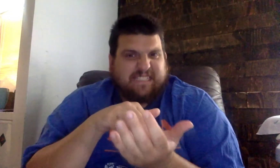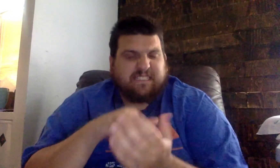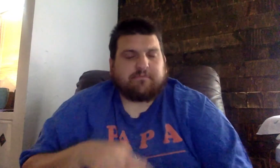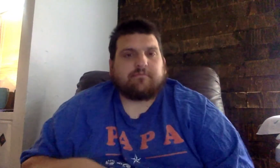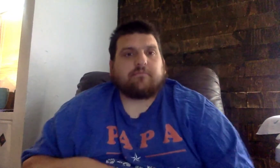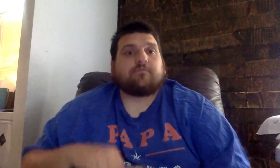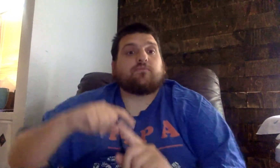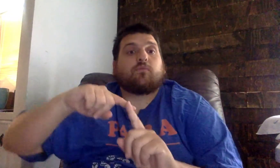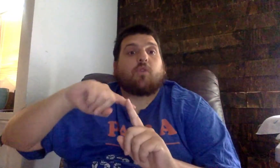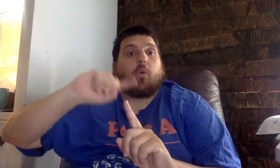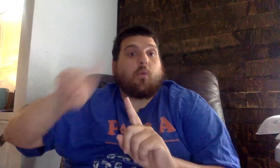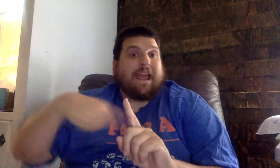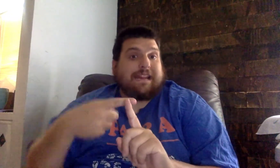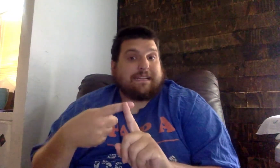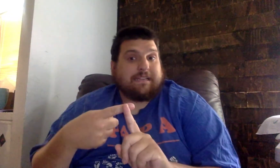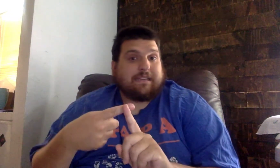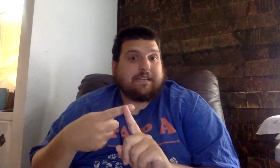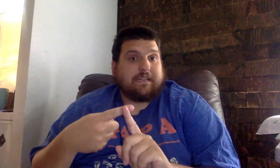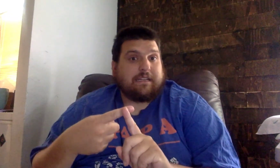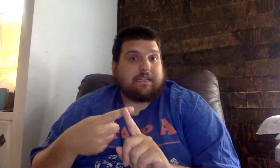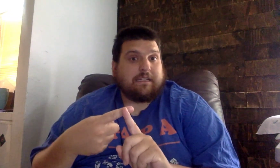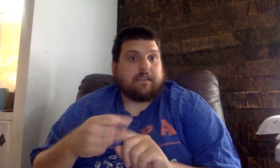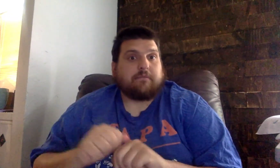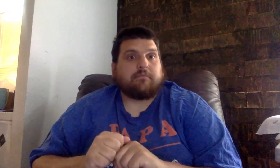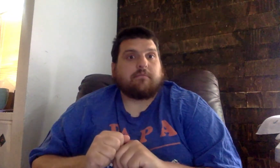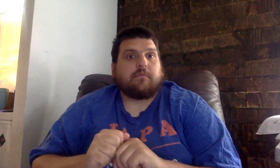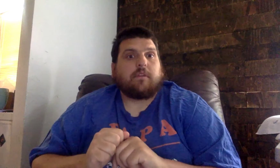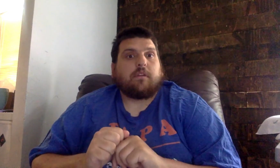Again, when,